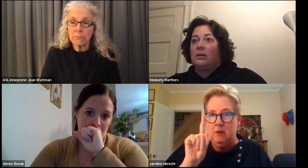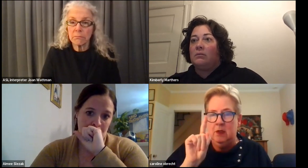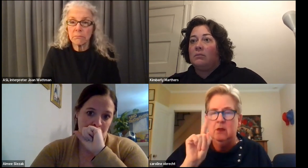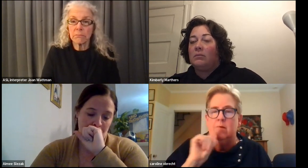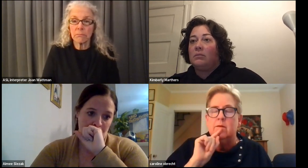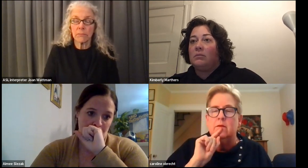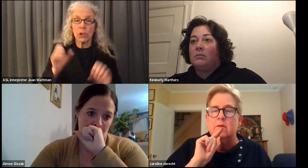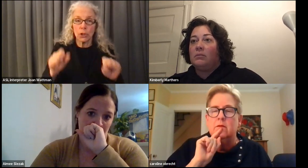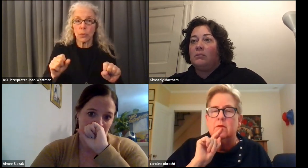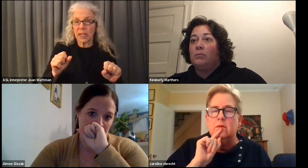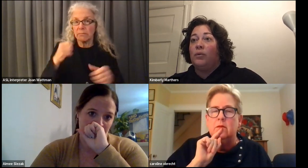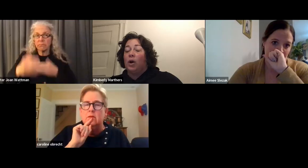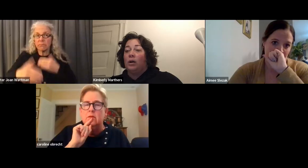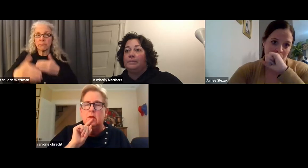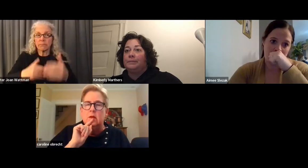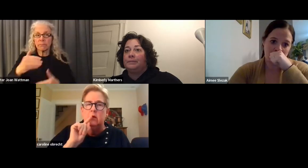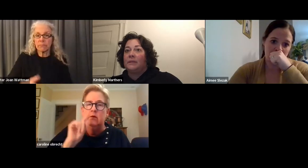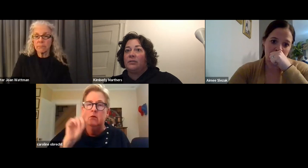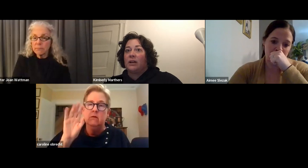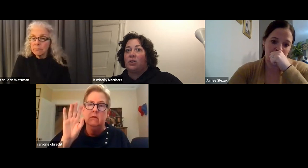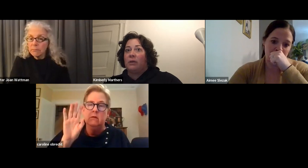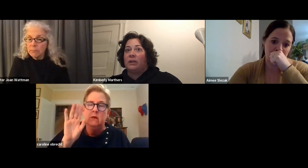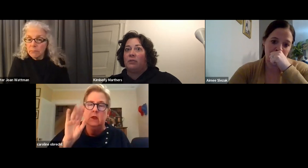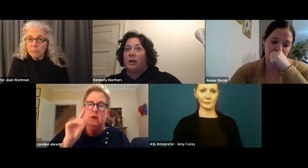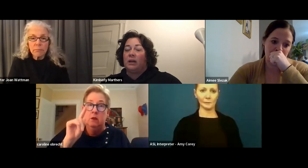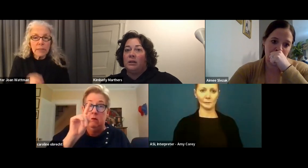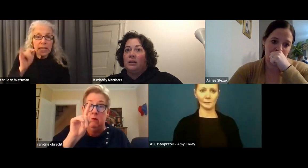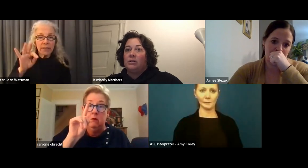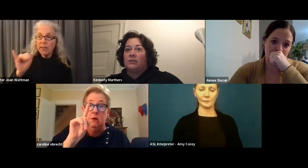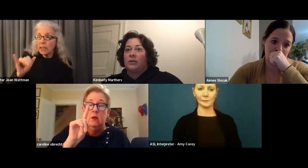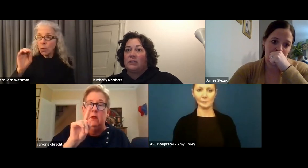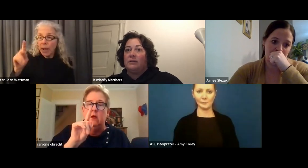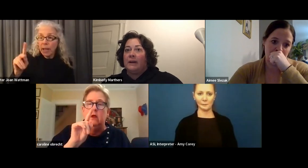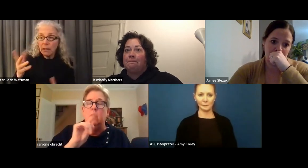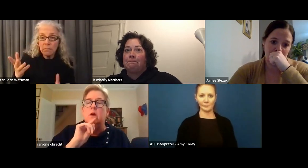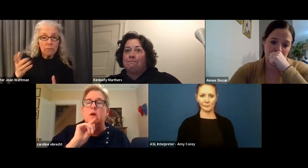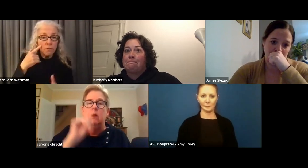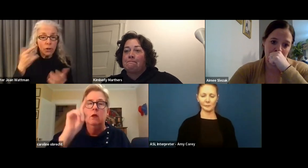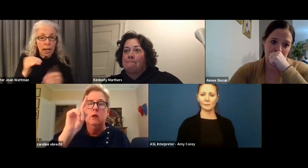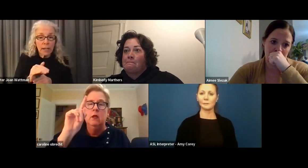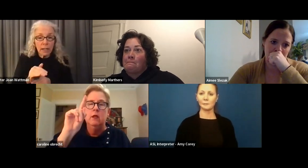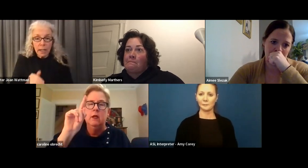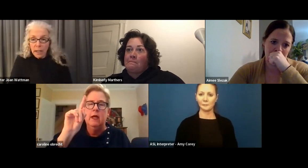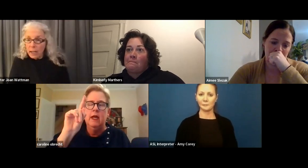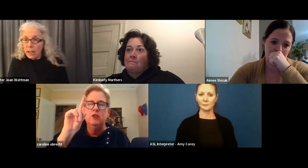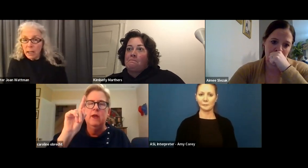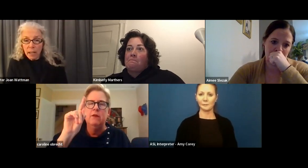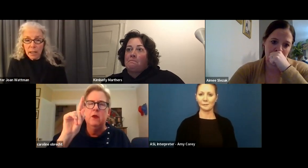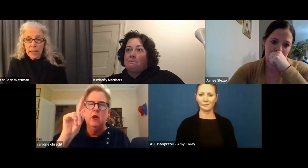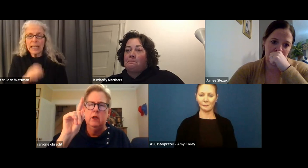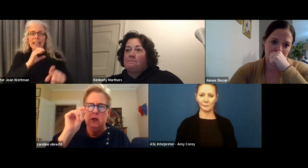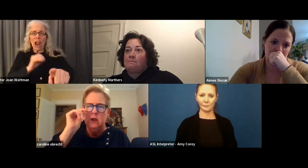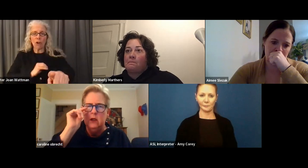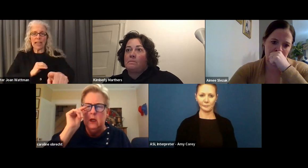so we can move along, if that's all right with everybody, just for this evening. I do